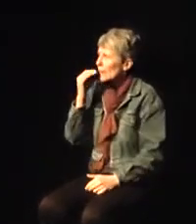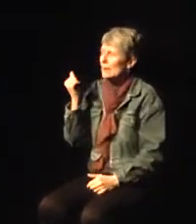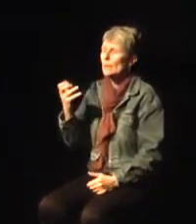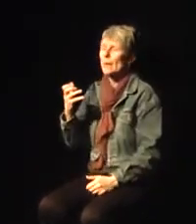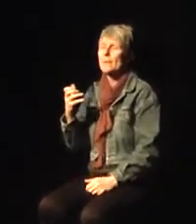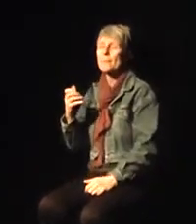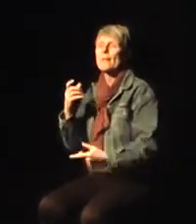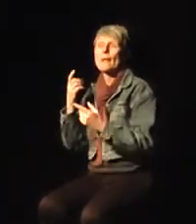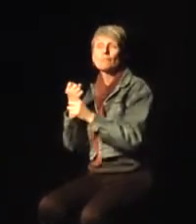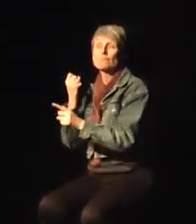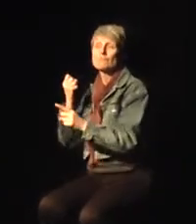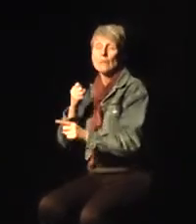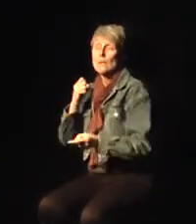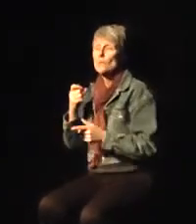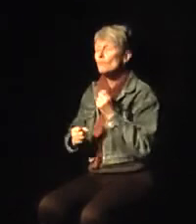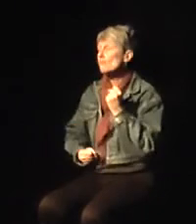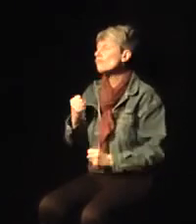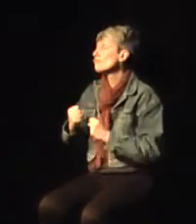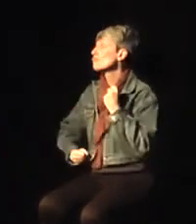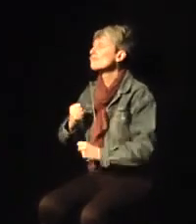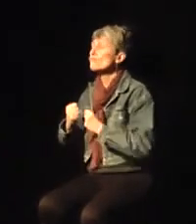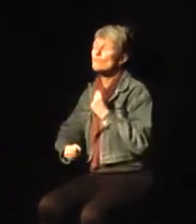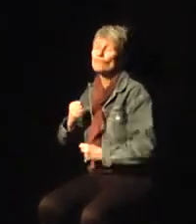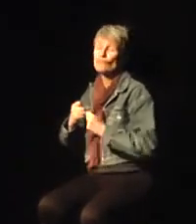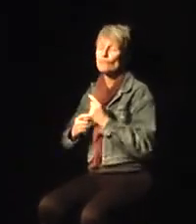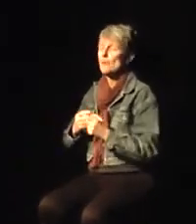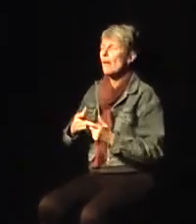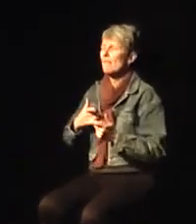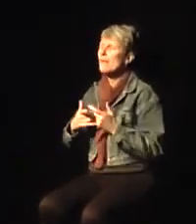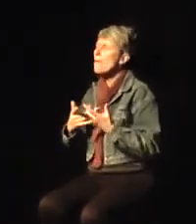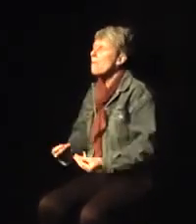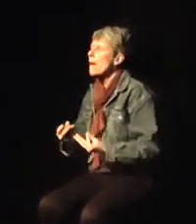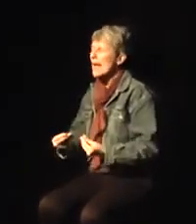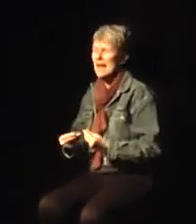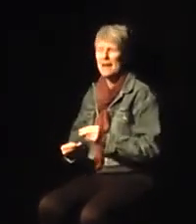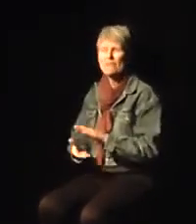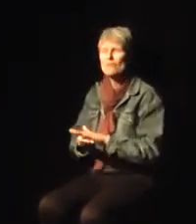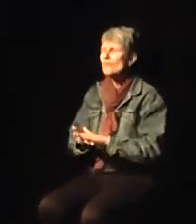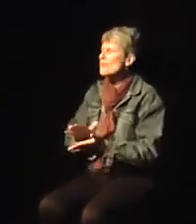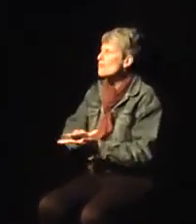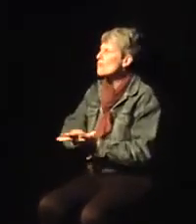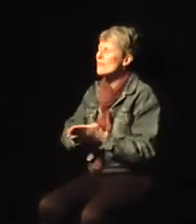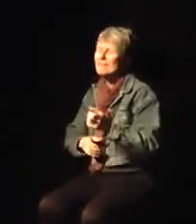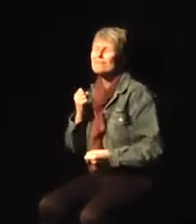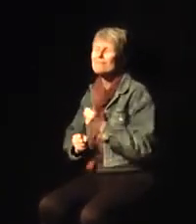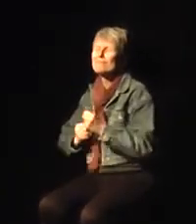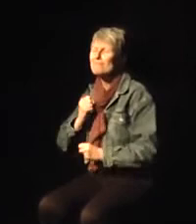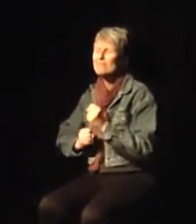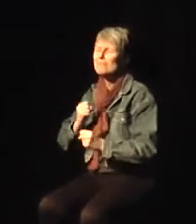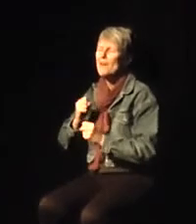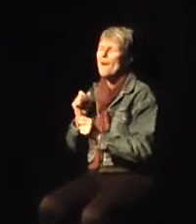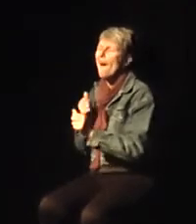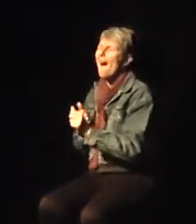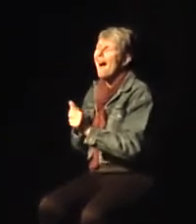At one point I do run through a yard just like the other kids. I can feel the wet grass under my shoes as I'm catching up to them. When did I catch